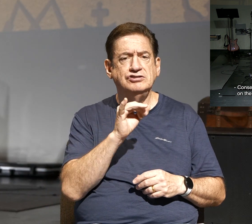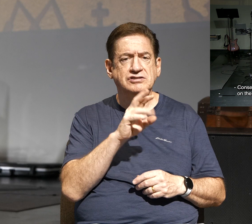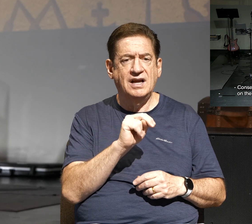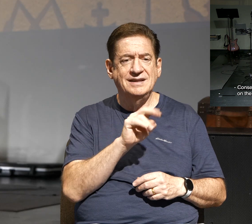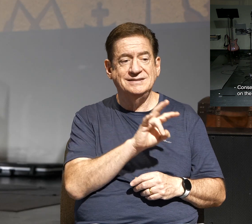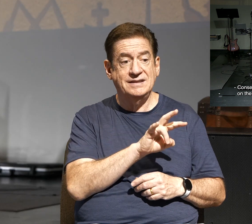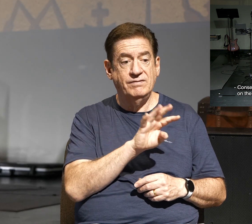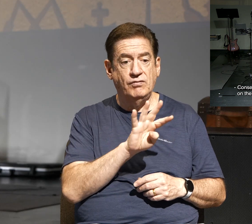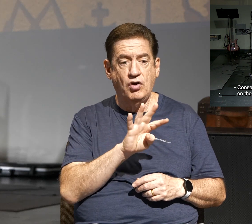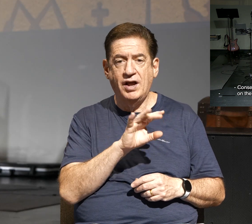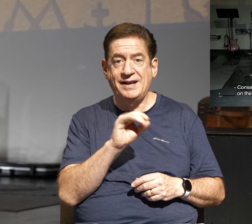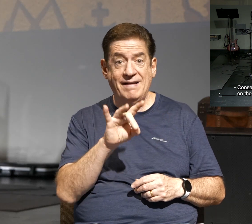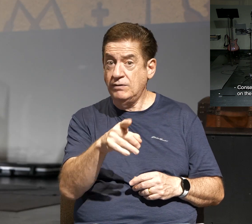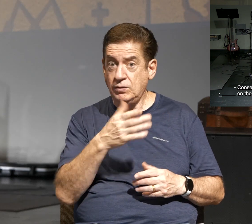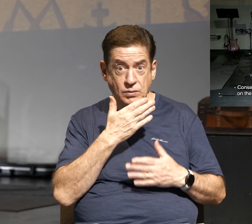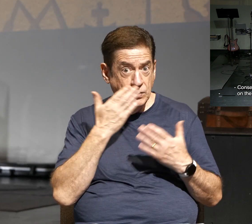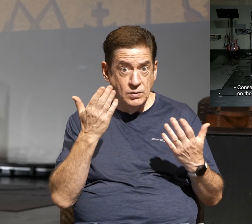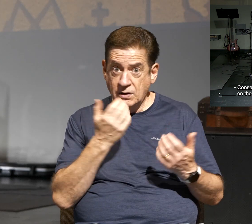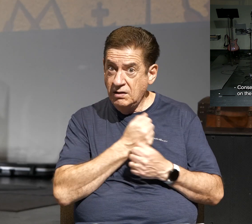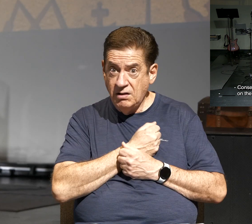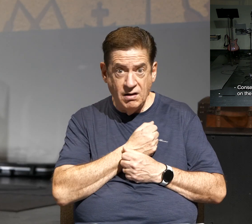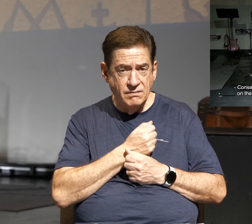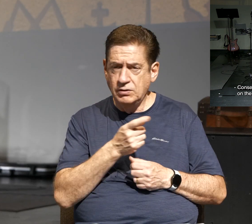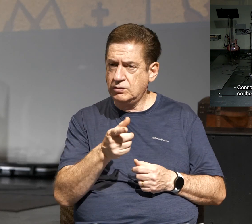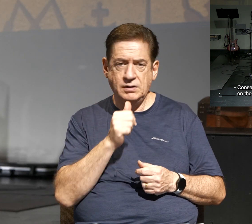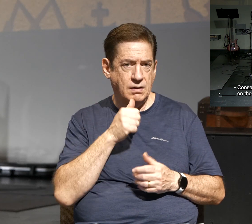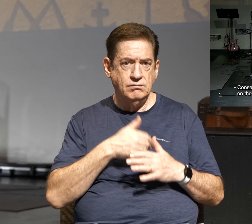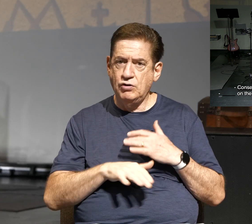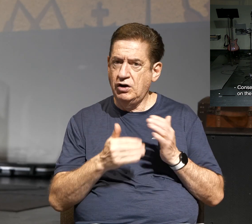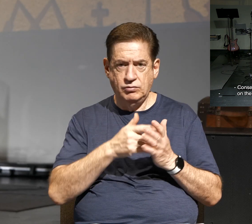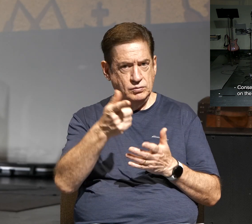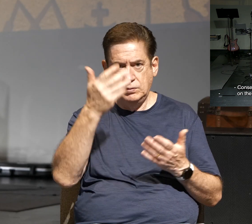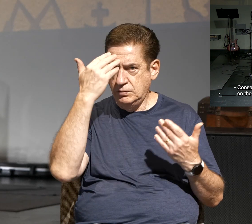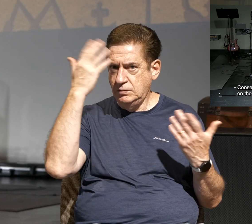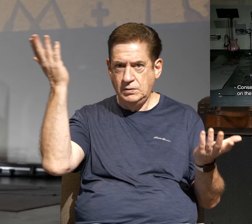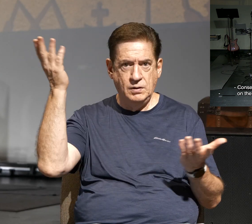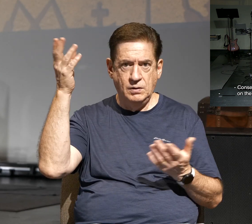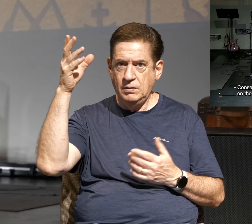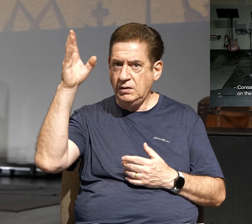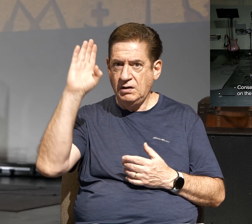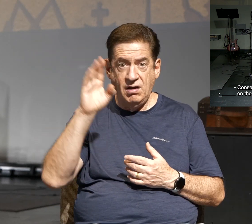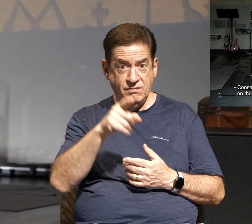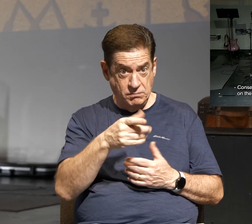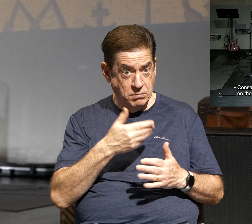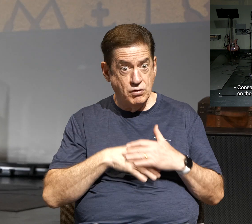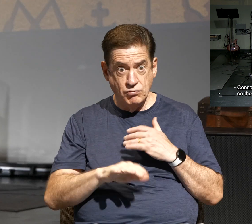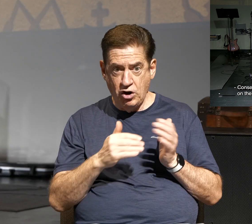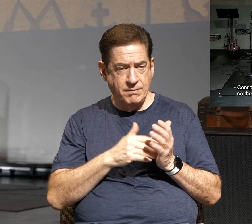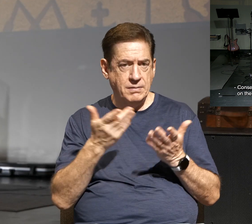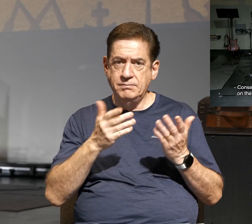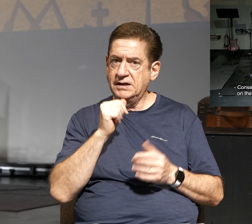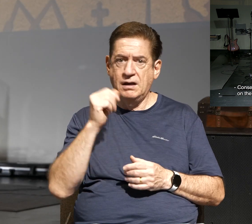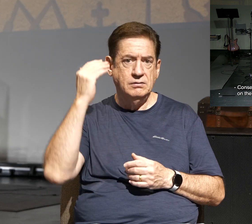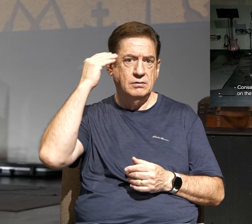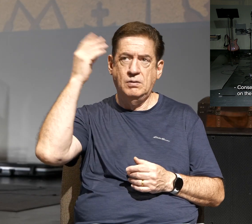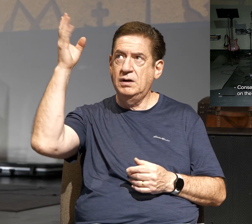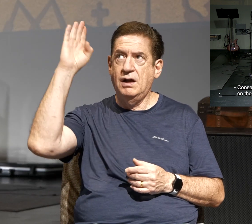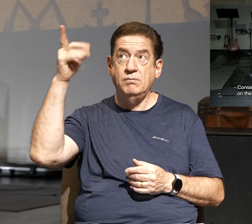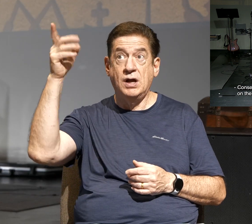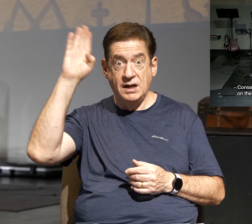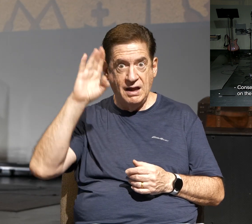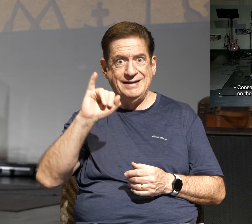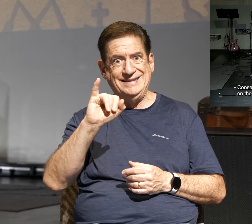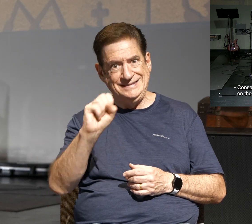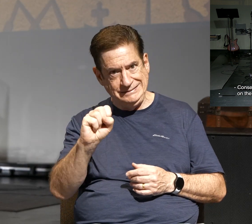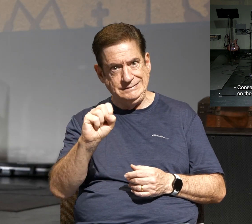it says that if you don't have love, you're not born again, or you don't know God, one or the other. You may be born again, but you're not really knowing God, because God is